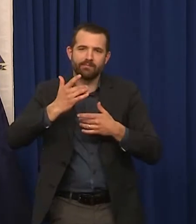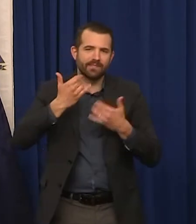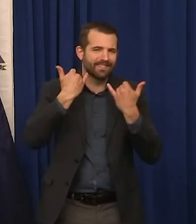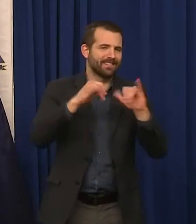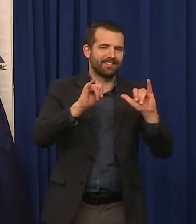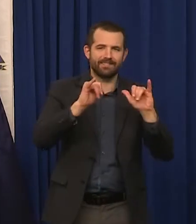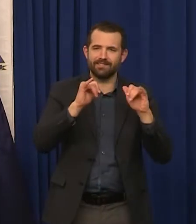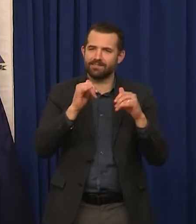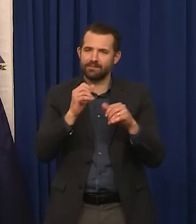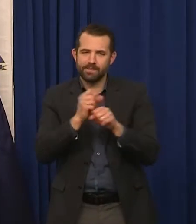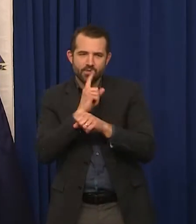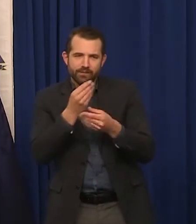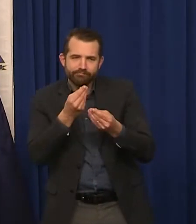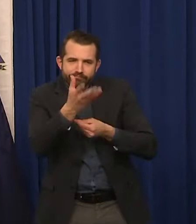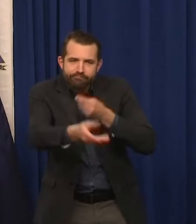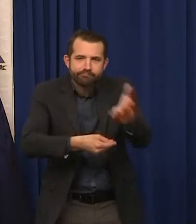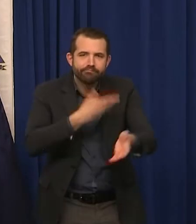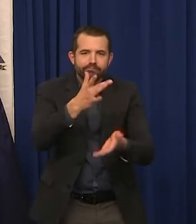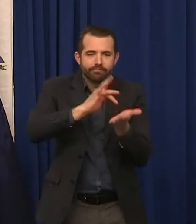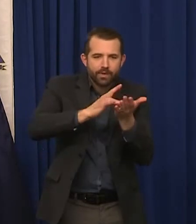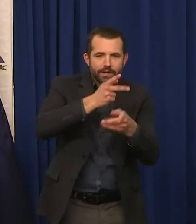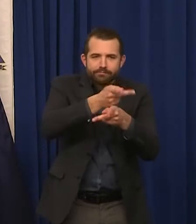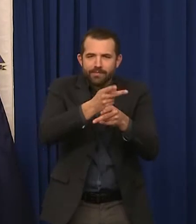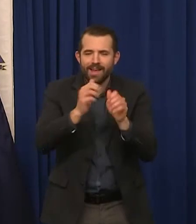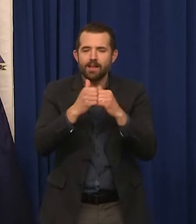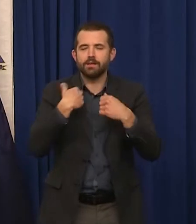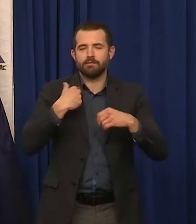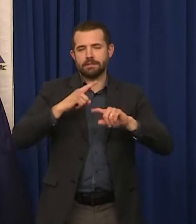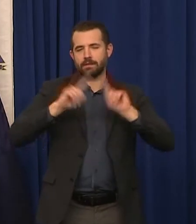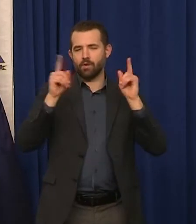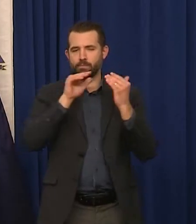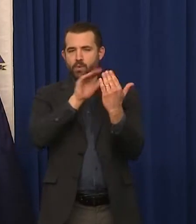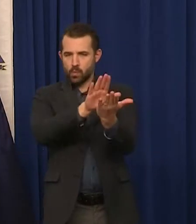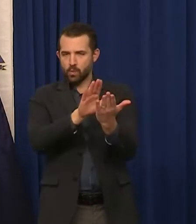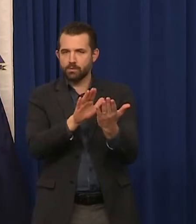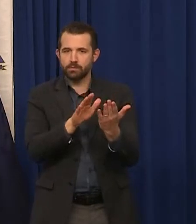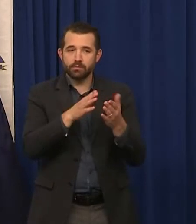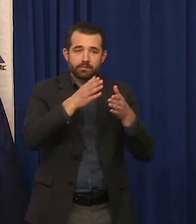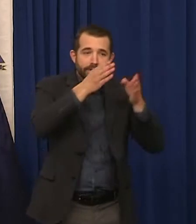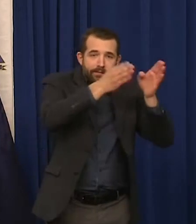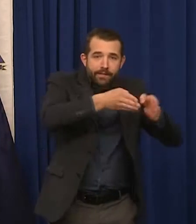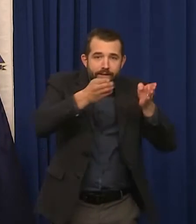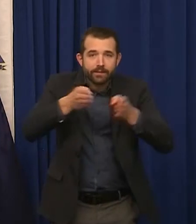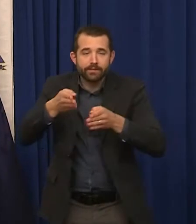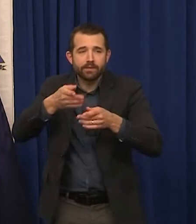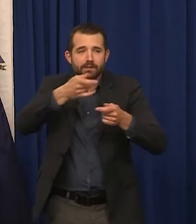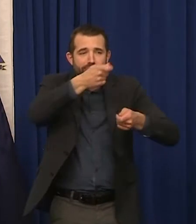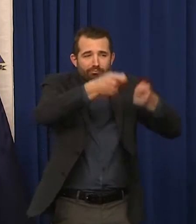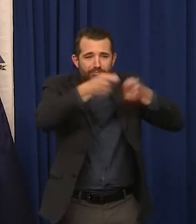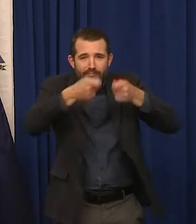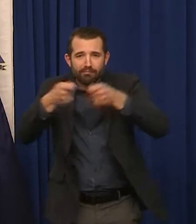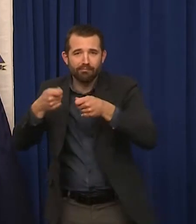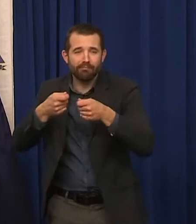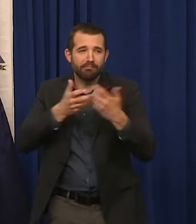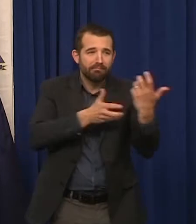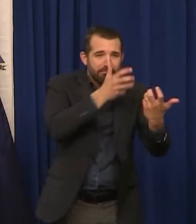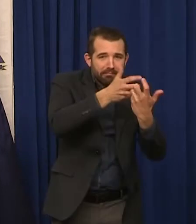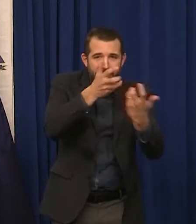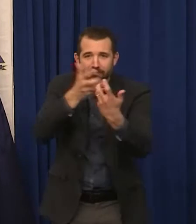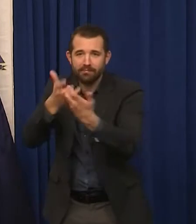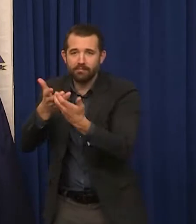But those different ways can change how each of you might interact with your medical provider or with the healthcare